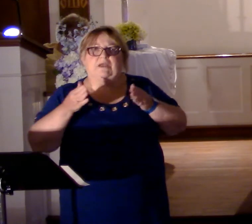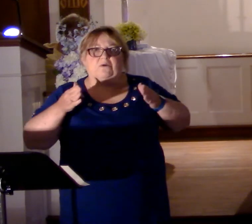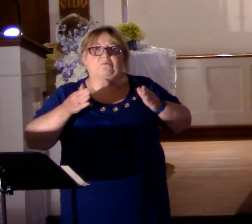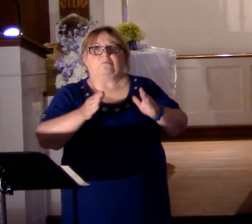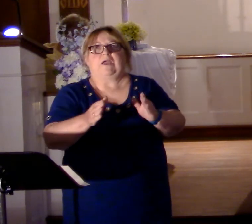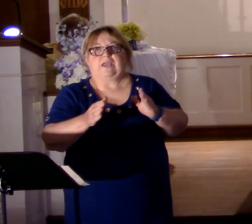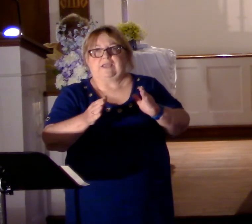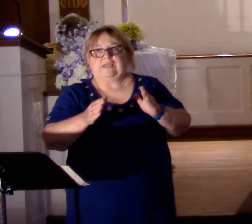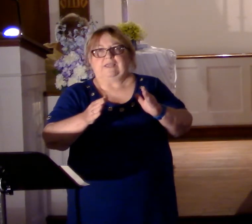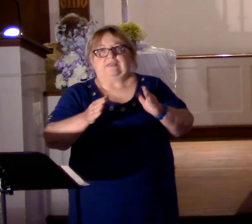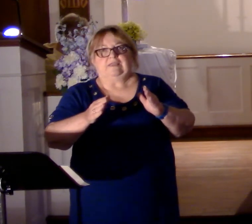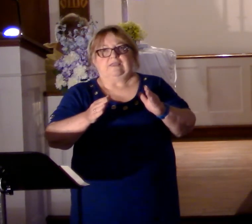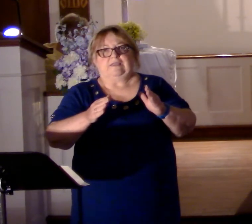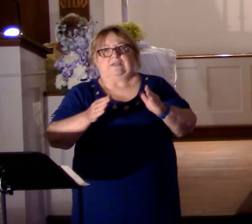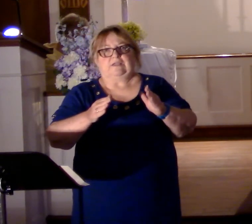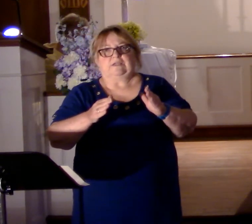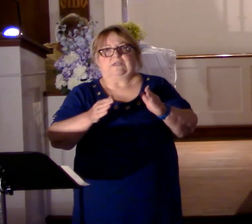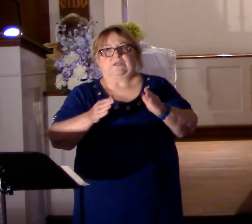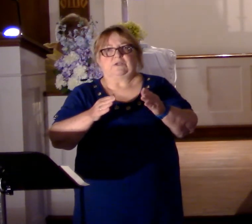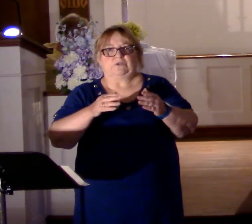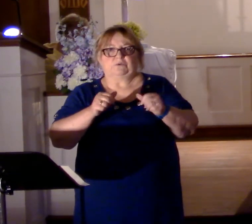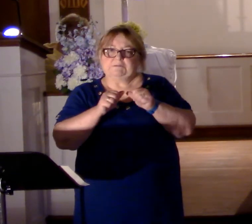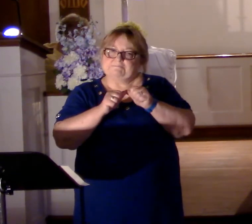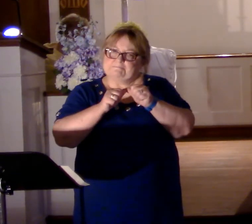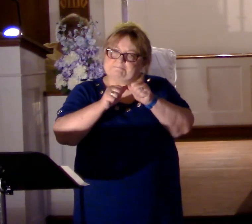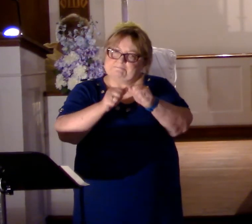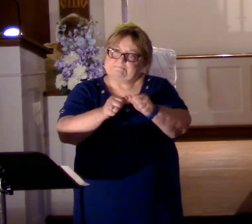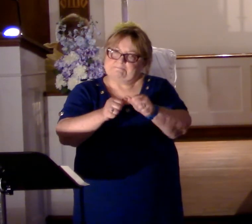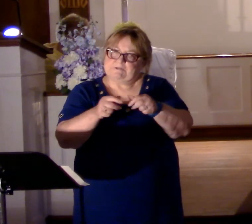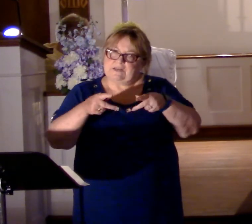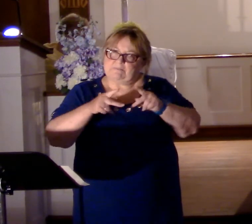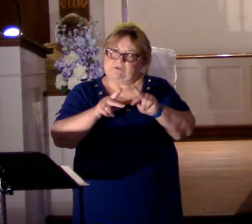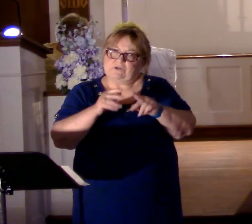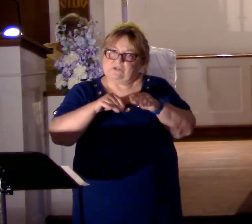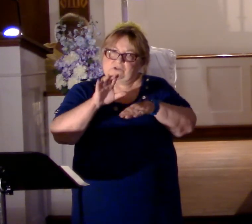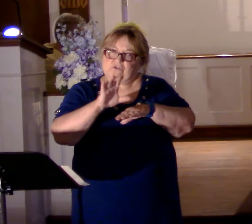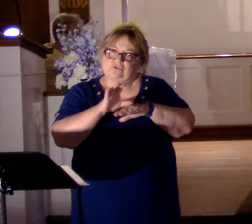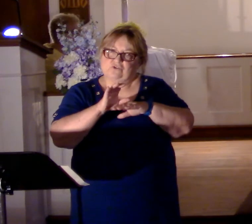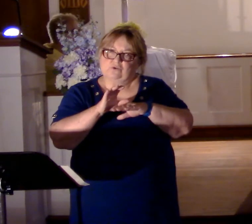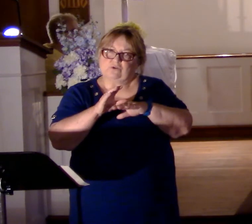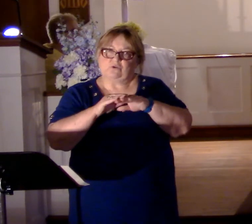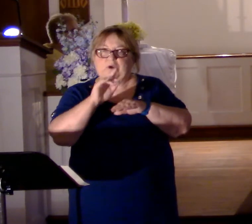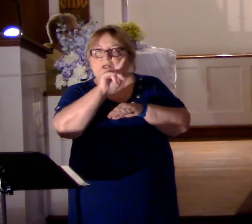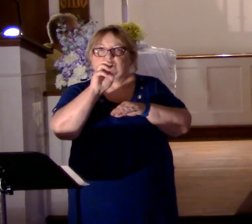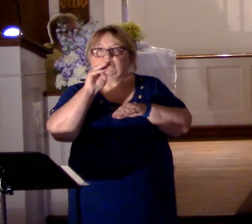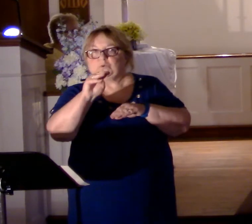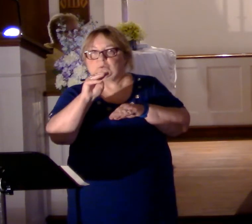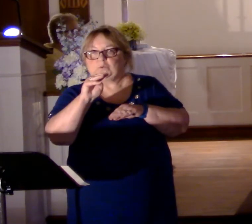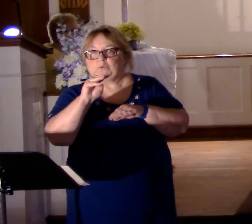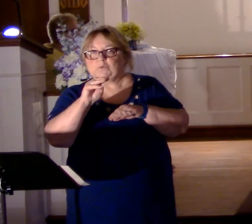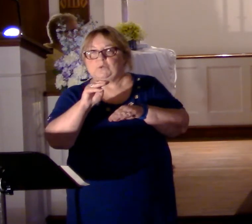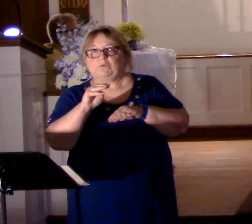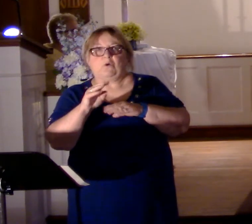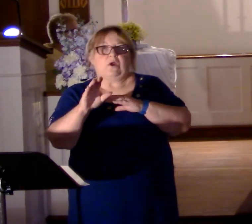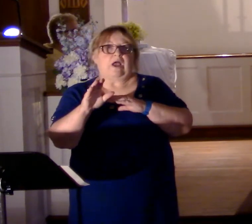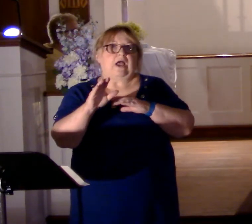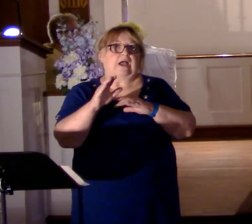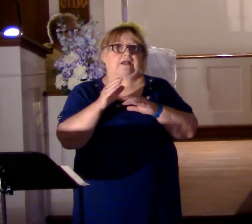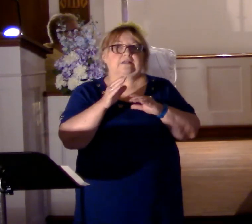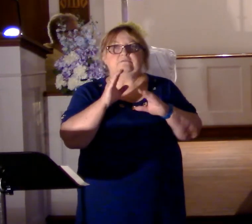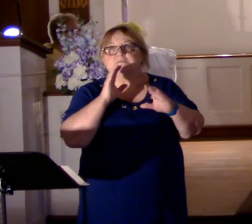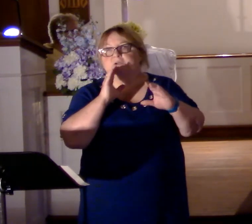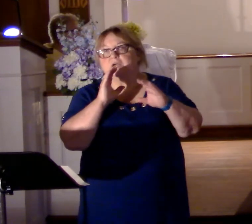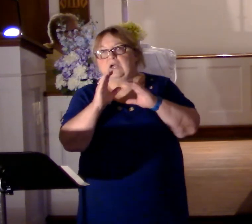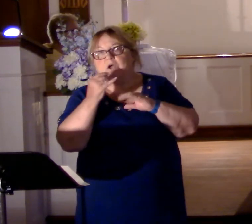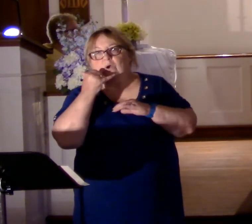to a study opportunity at the church or on Zoom or on conference call. Let me make